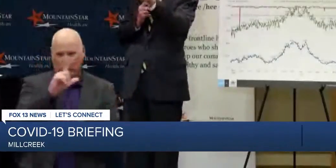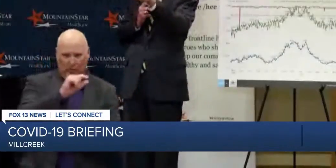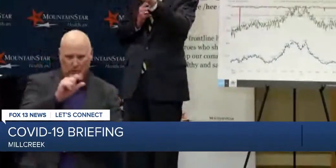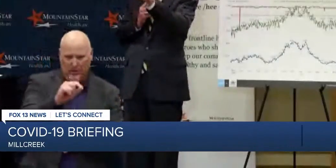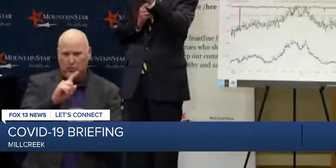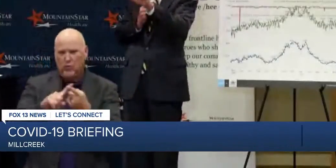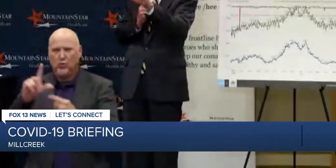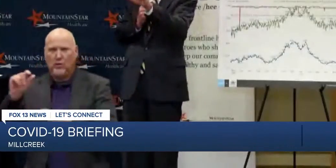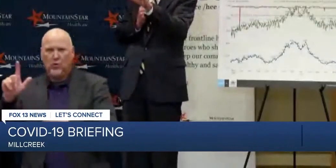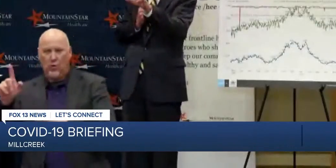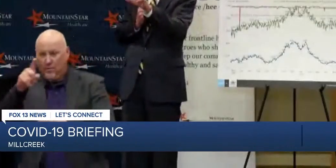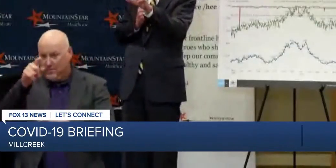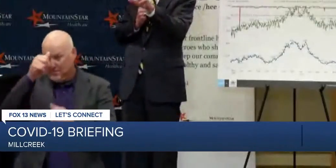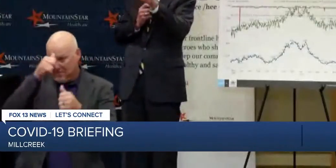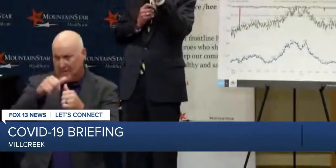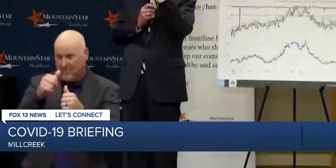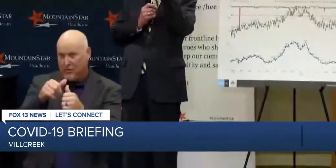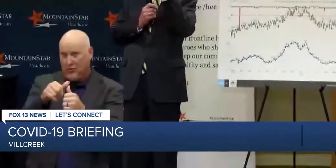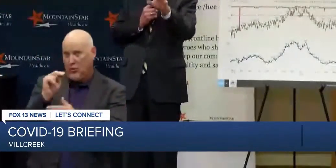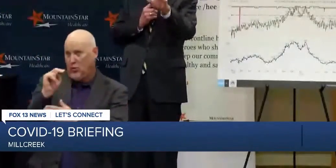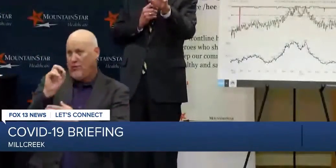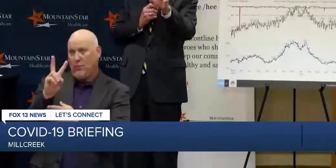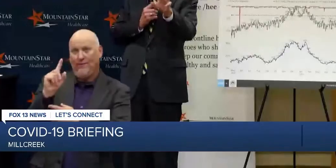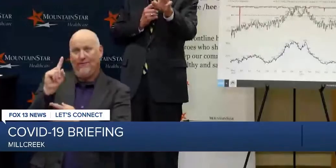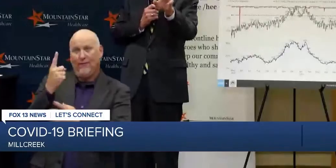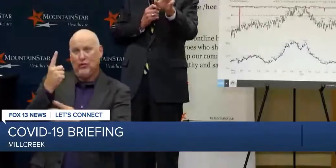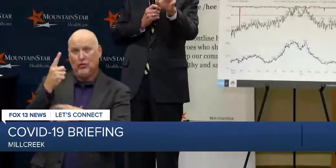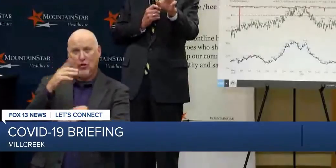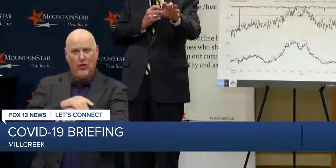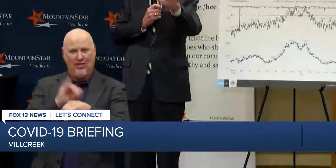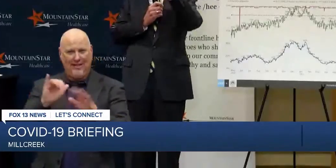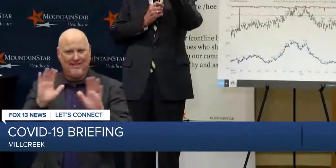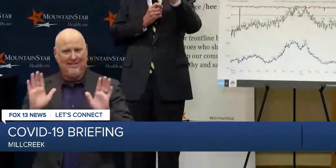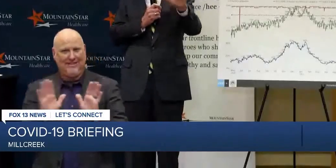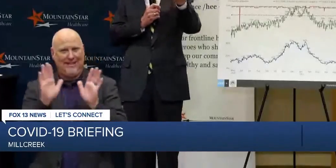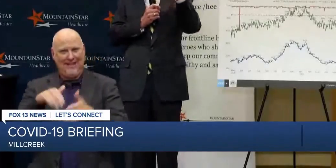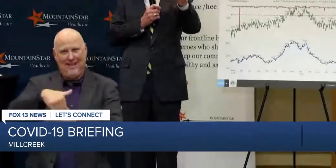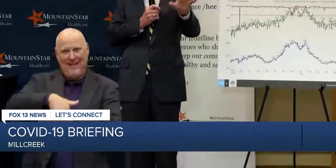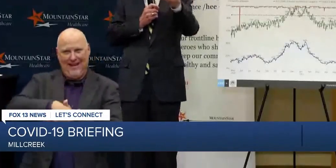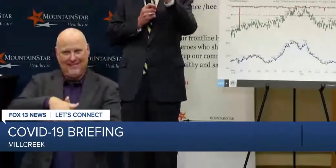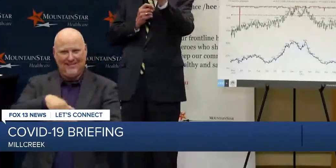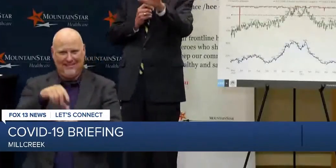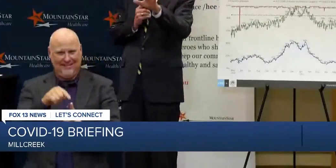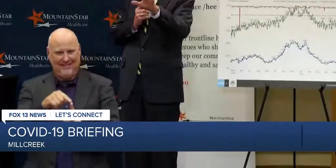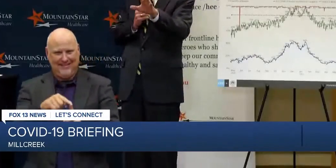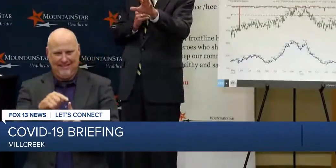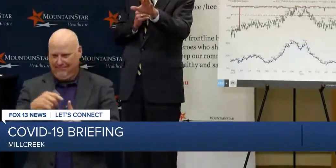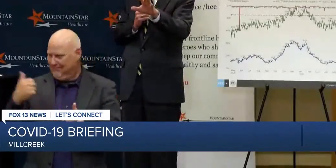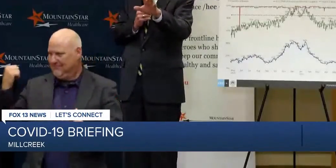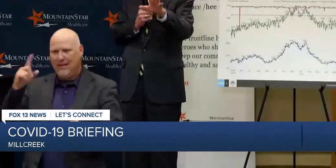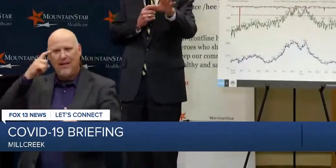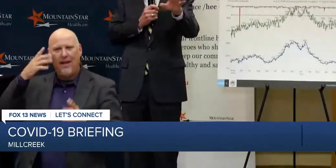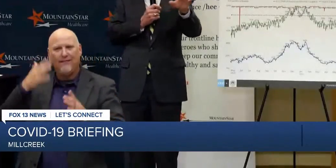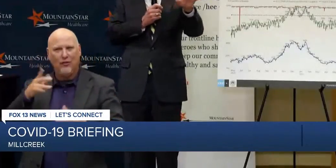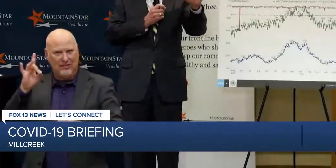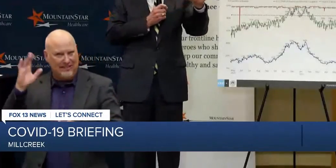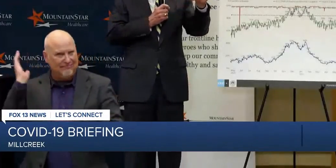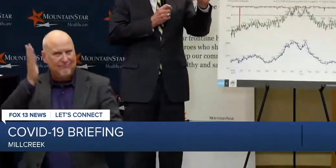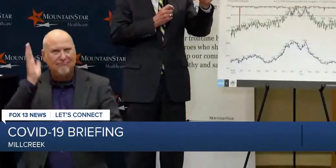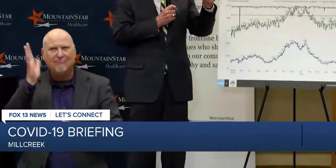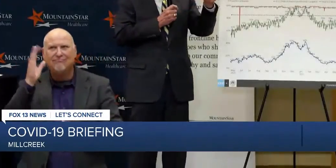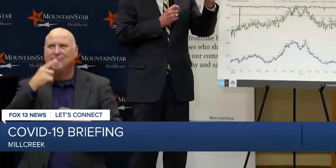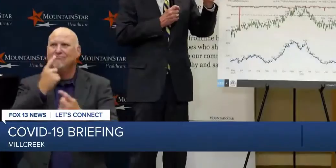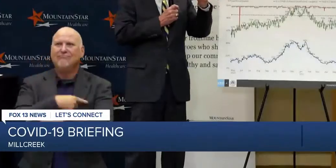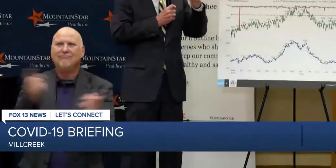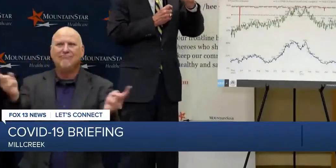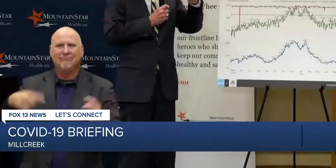all your phones on that Sunday night and gave a dramatic address saying, we're on a collision course.